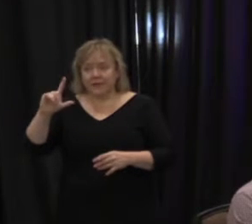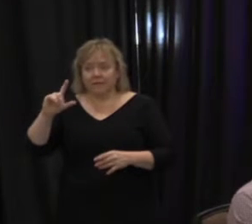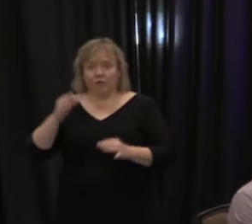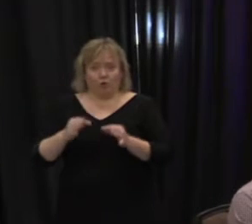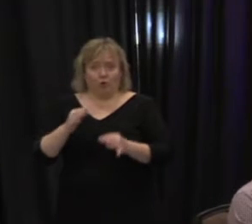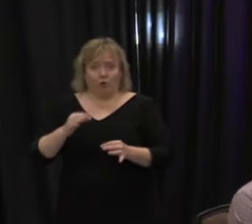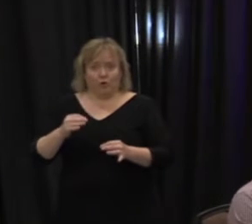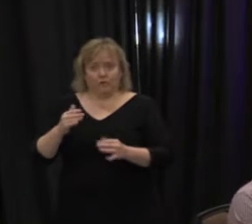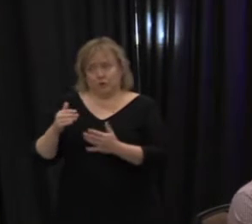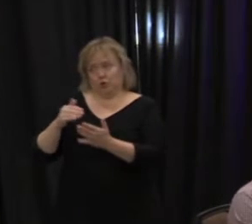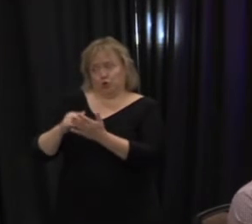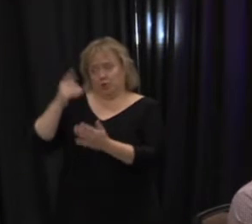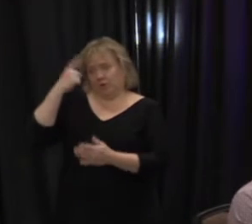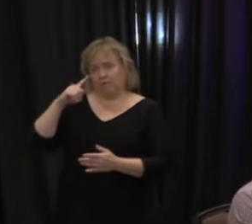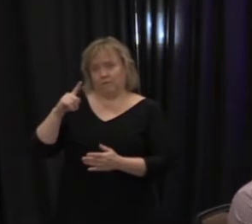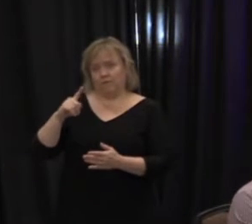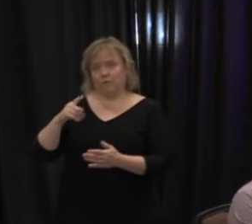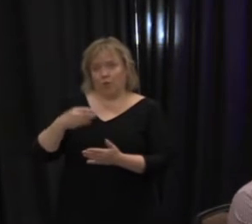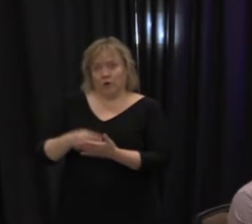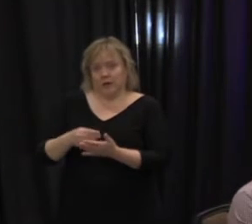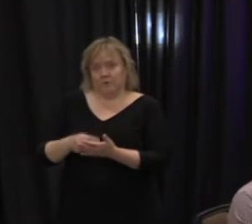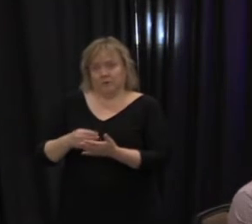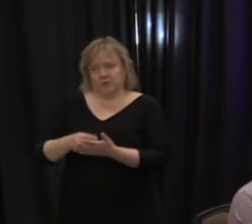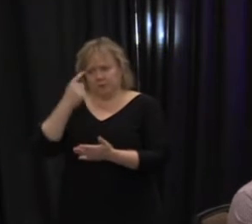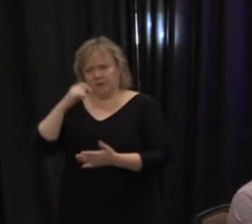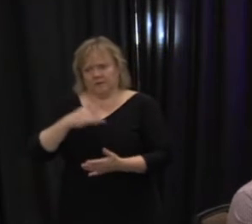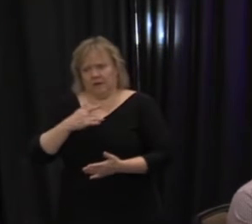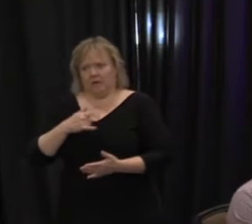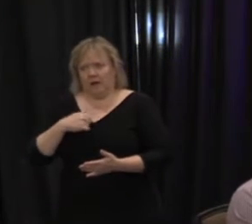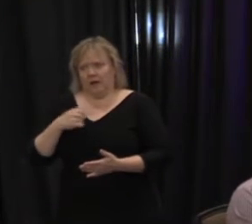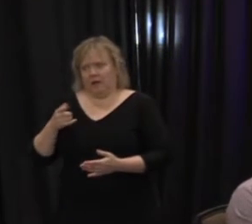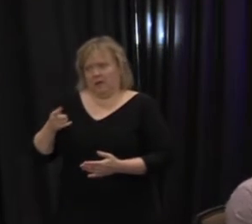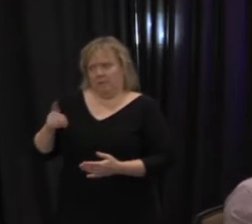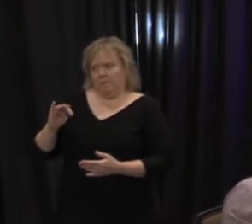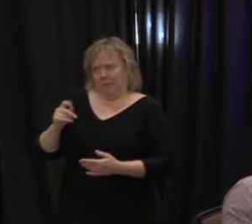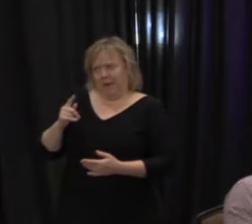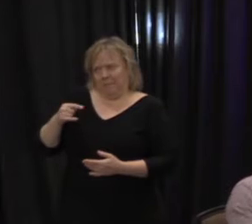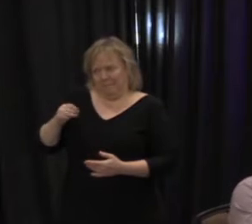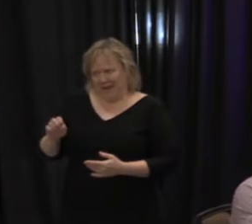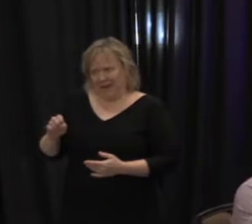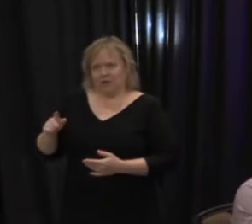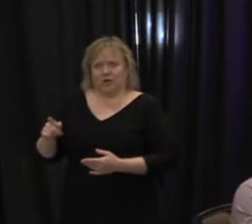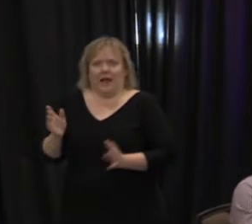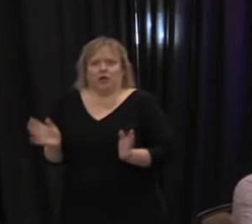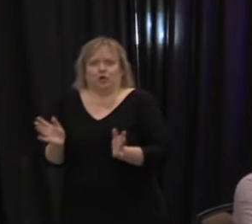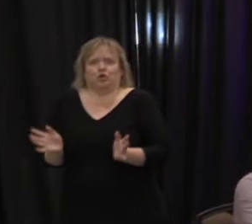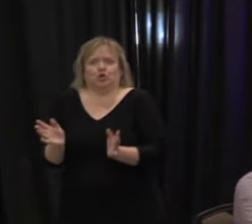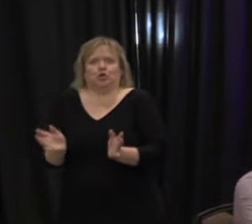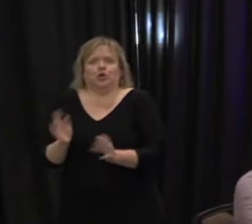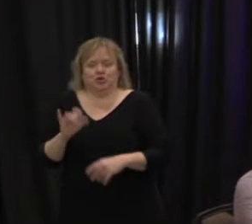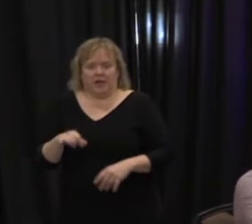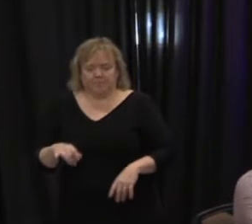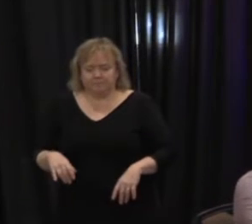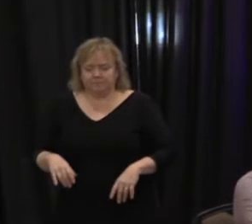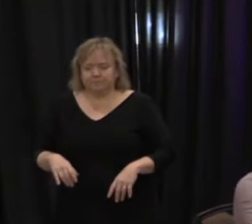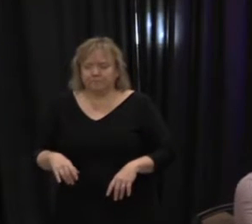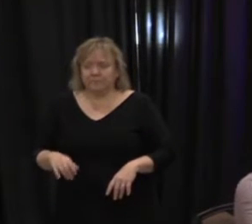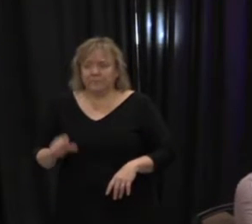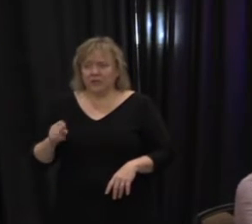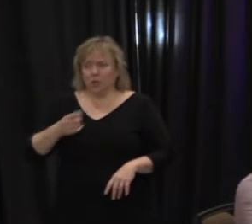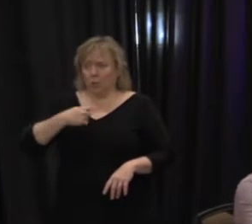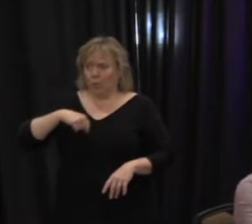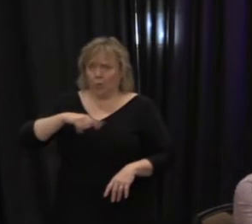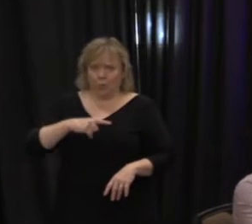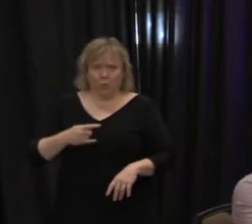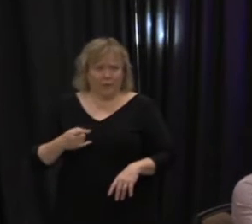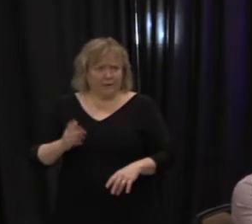they facilitated. You know, that's a pretty powerful story, and and it's something I think even those of us here would all